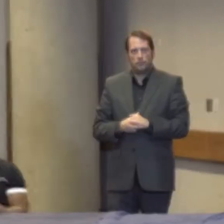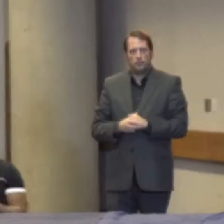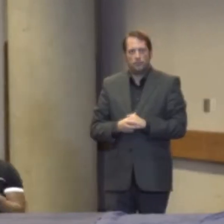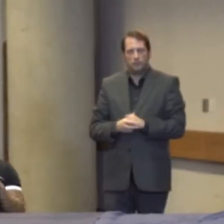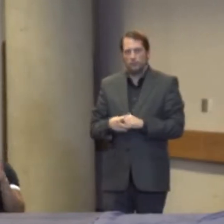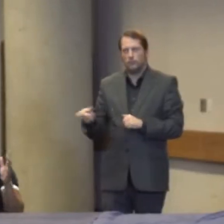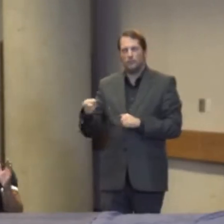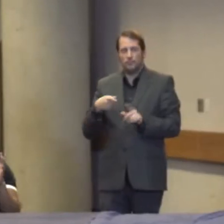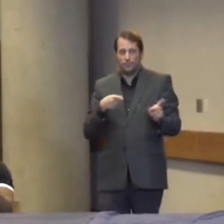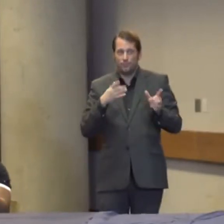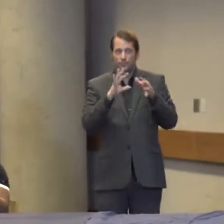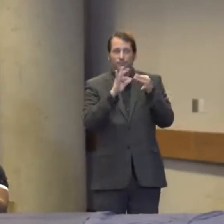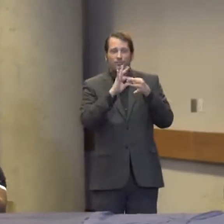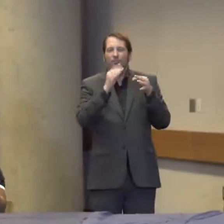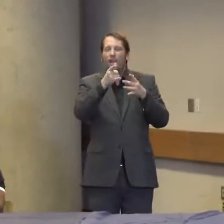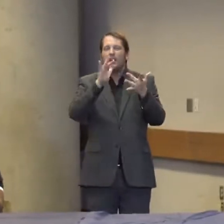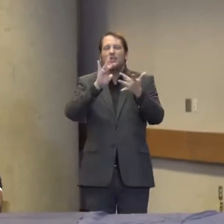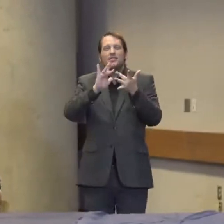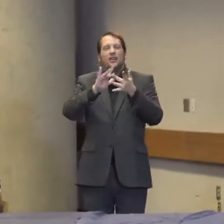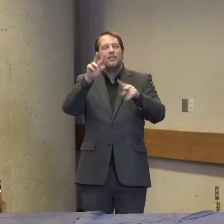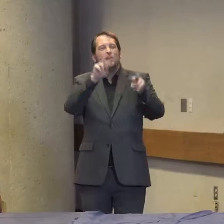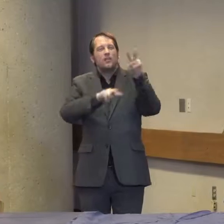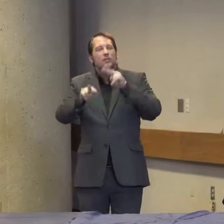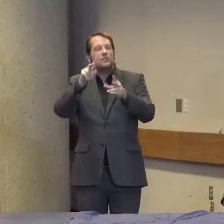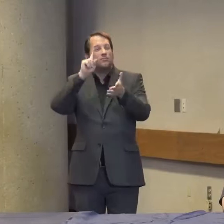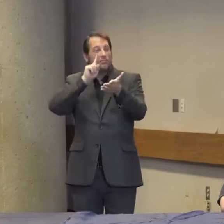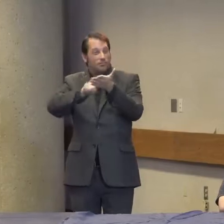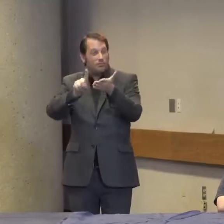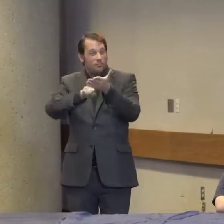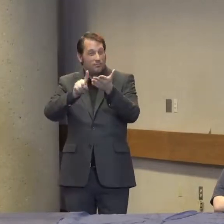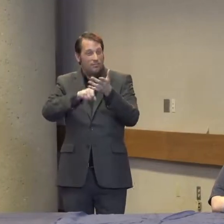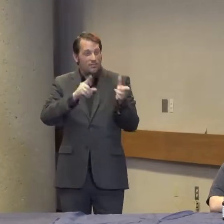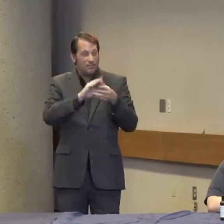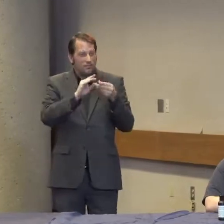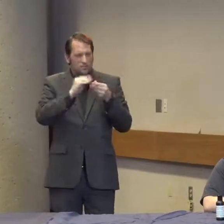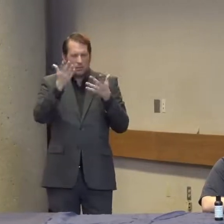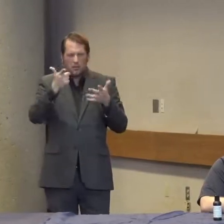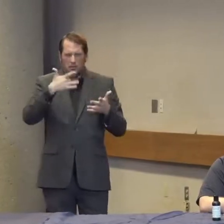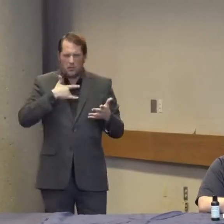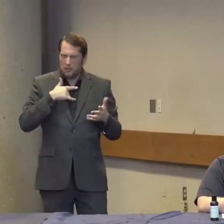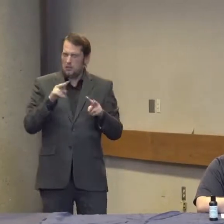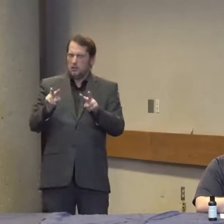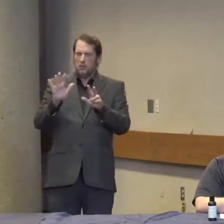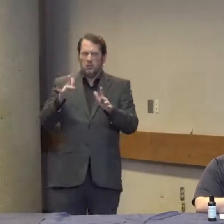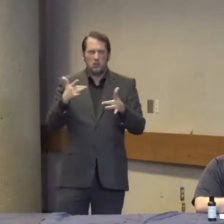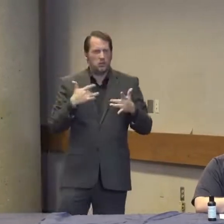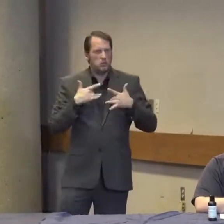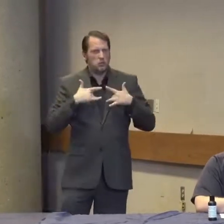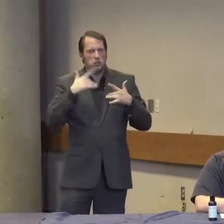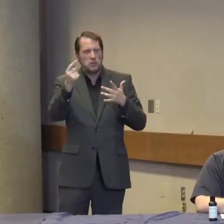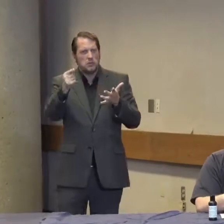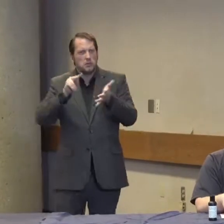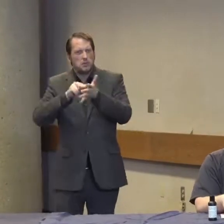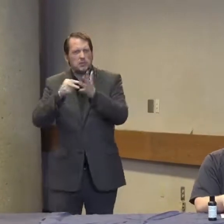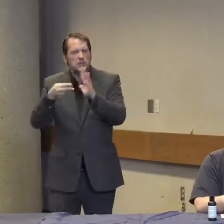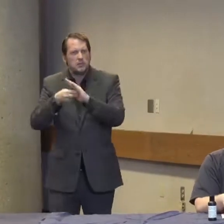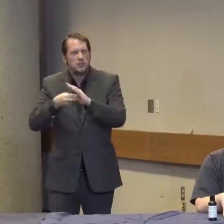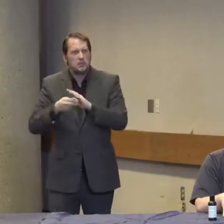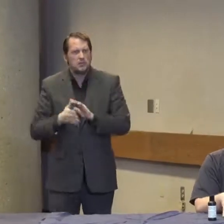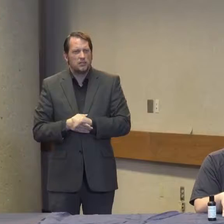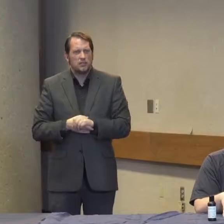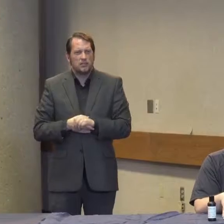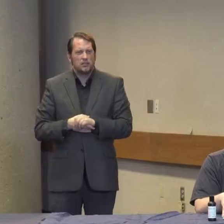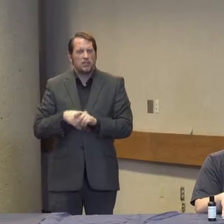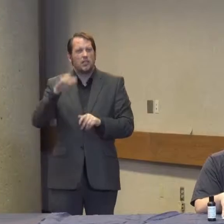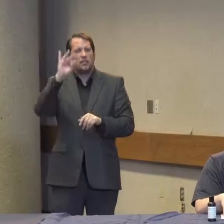investigation. And I know that may cause some concern at home. So what does that mean exactly? So as he alluded to, if someone has been exposed